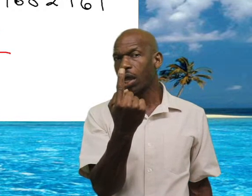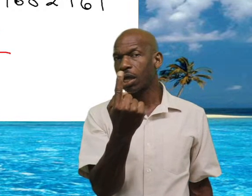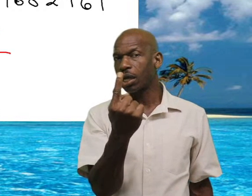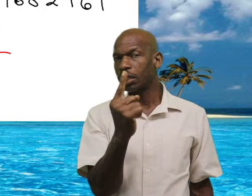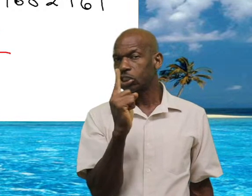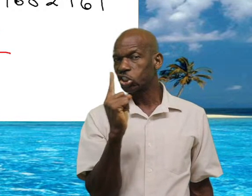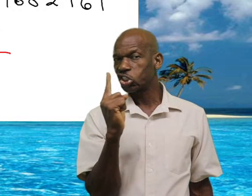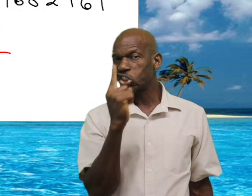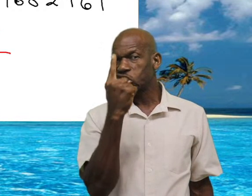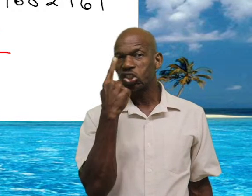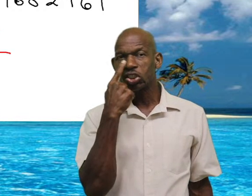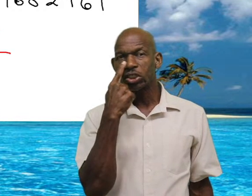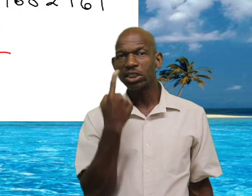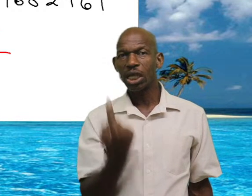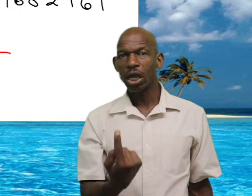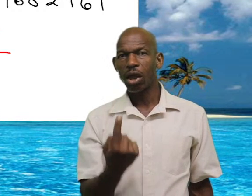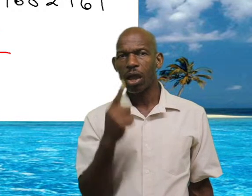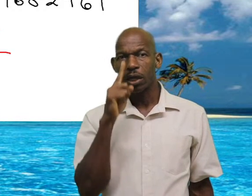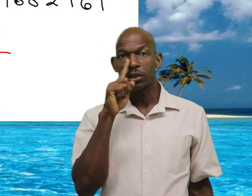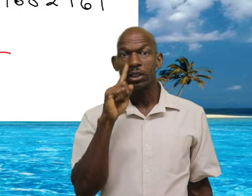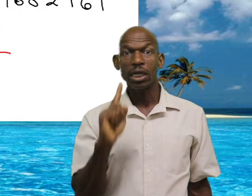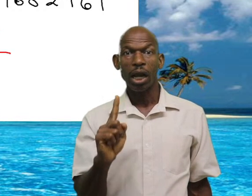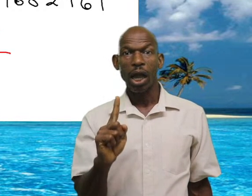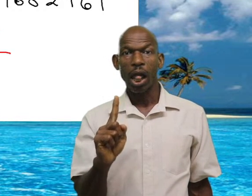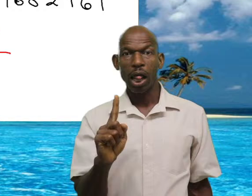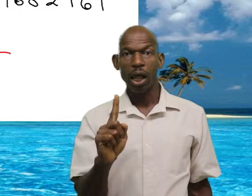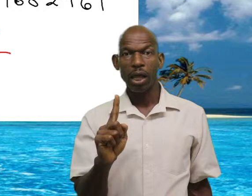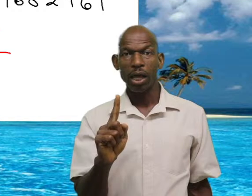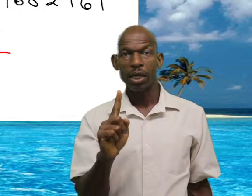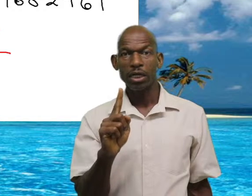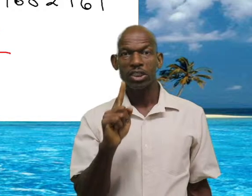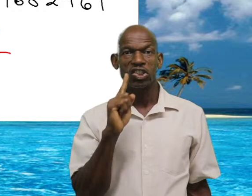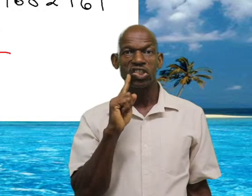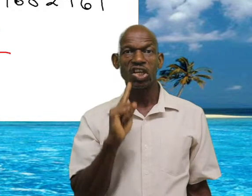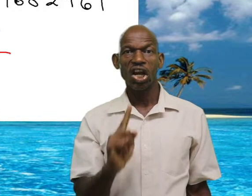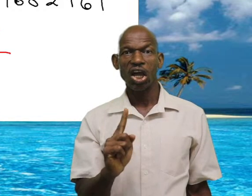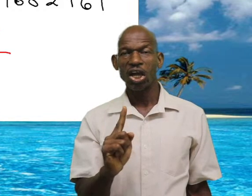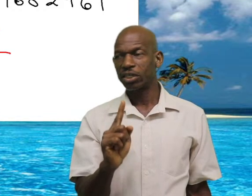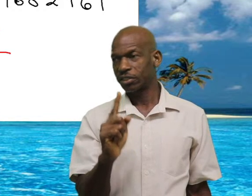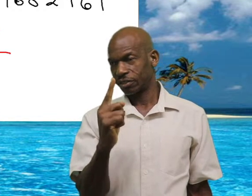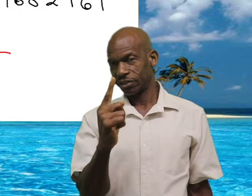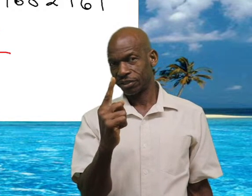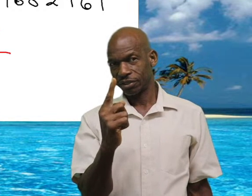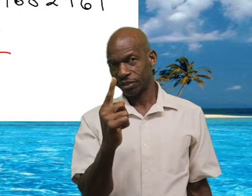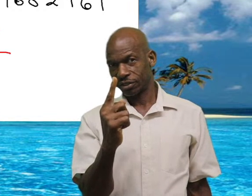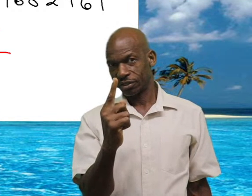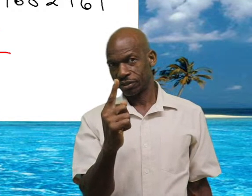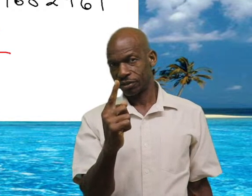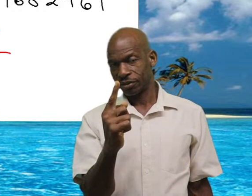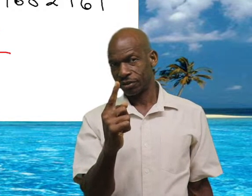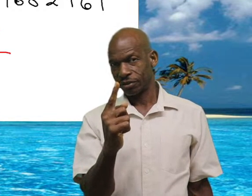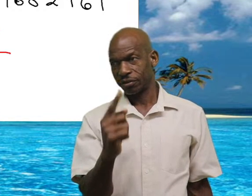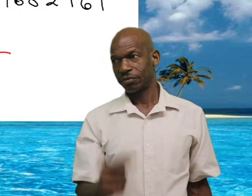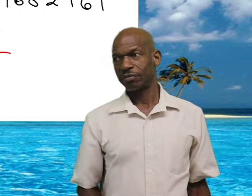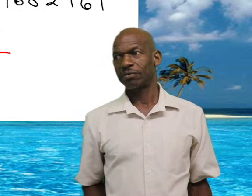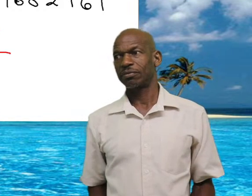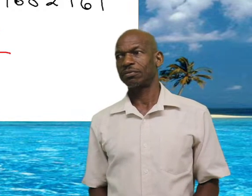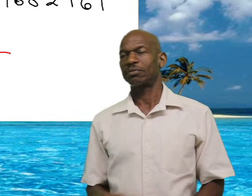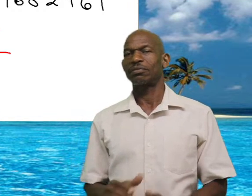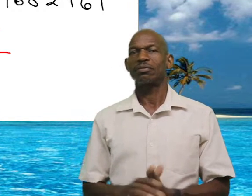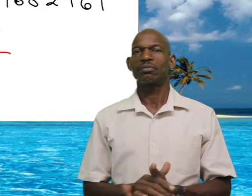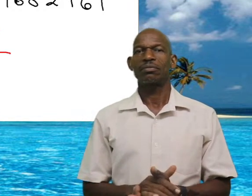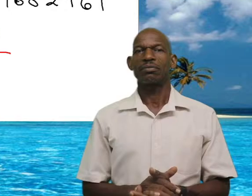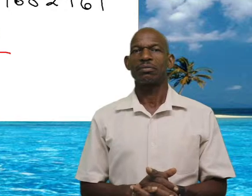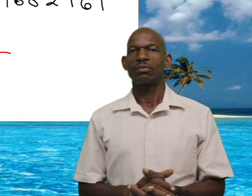where this plural form of the noun is not ending with S, like the word children.